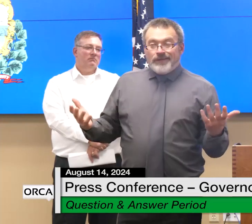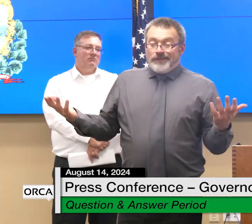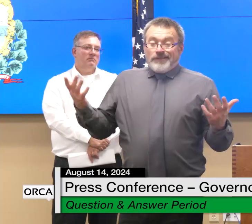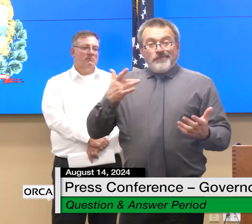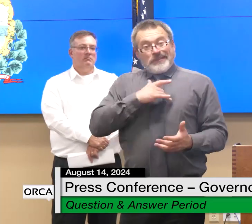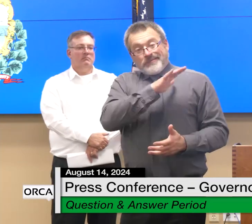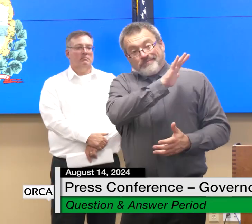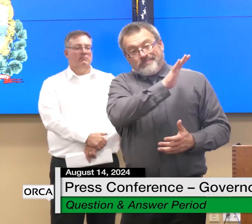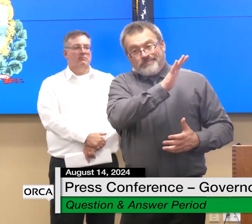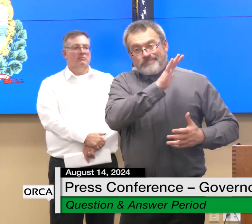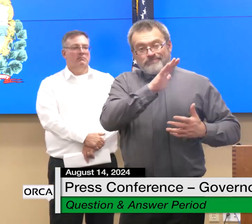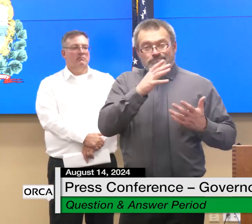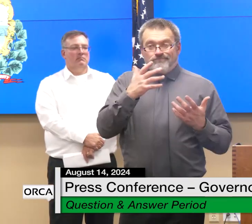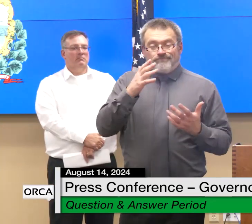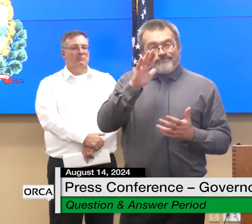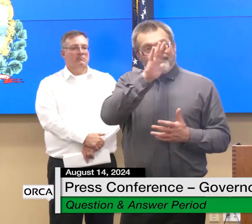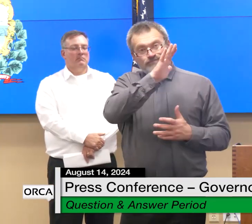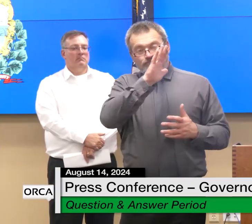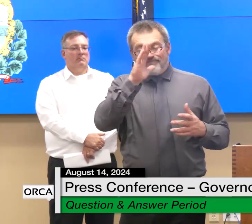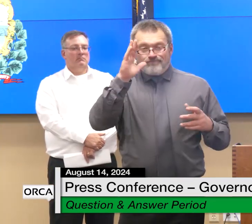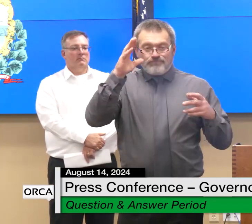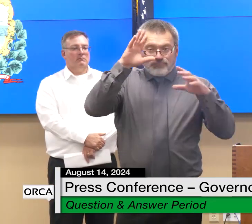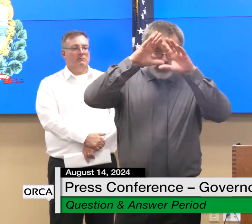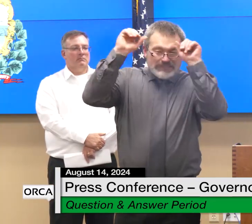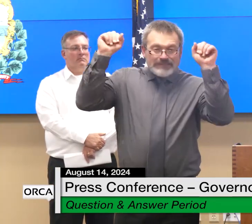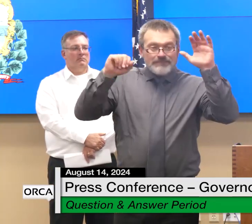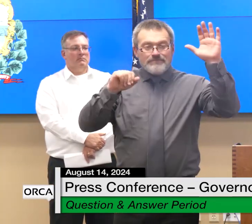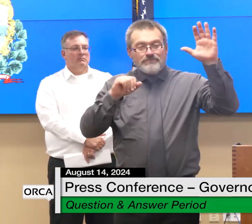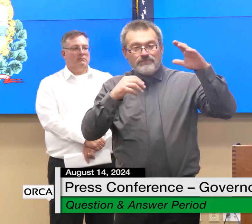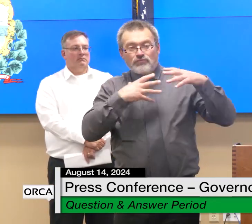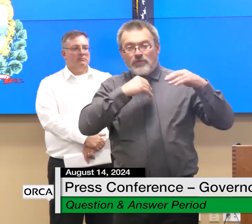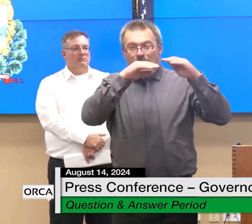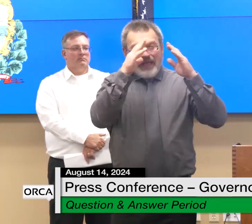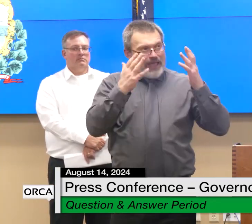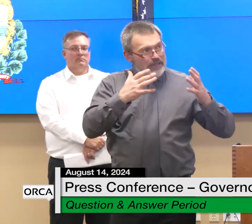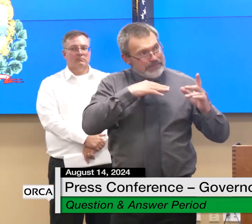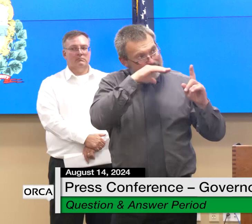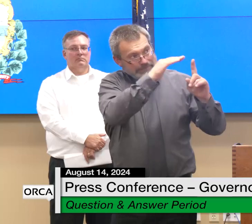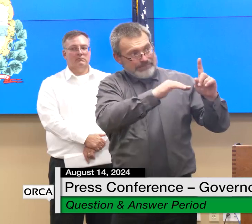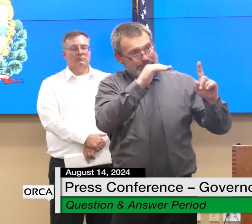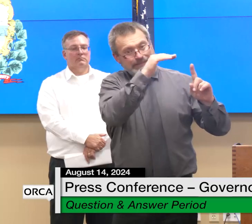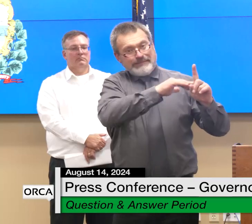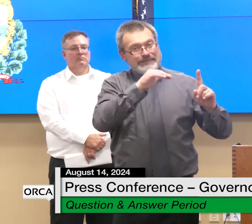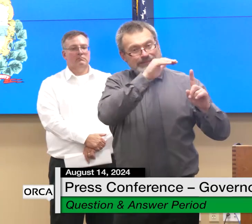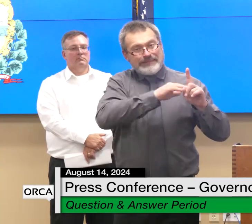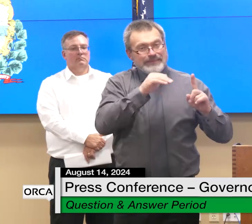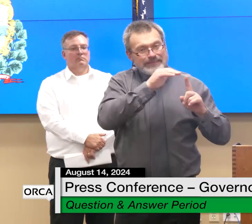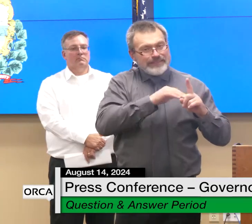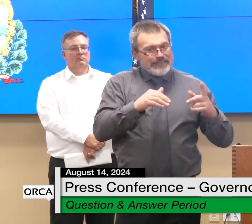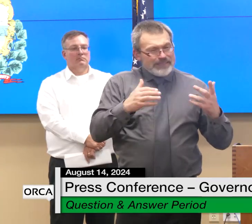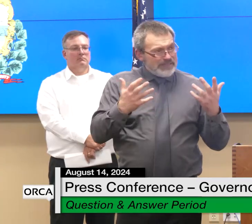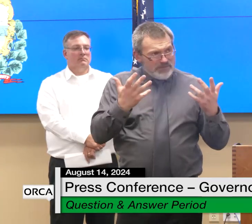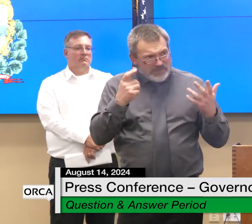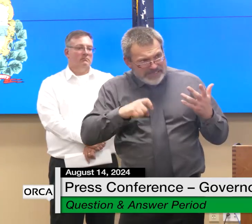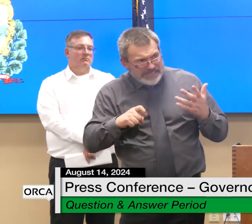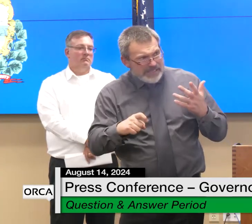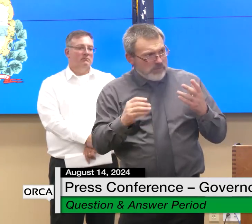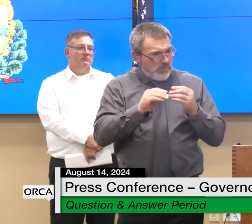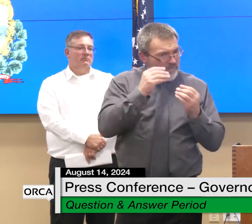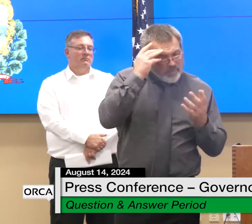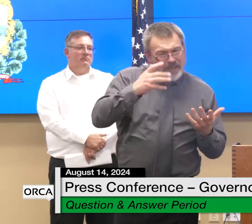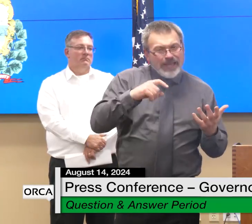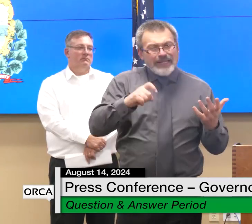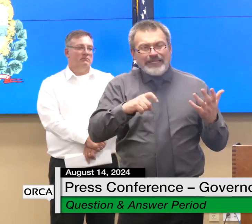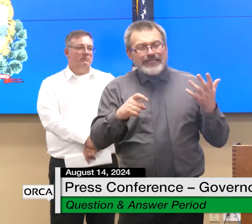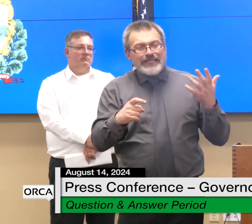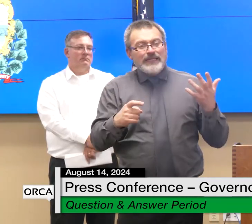White House and to see if there was anything that we should know and if there's anything in the way, and they said that they reported back that we should